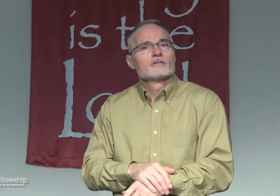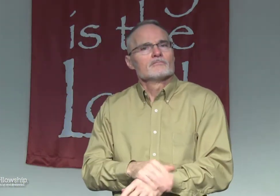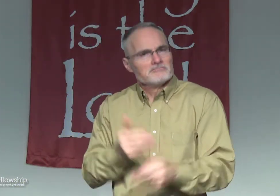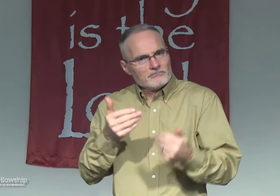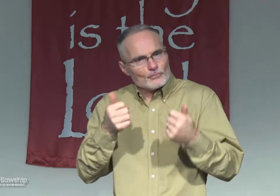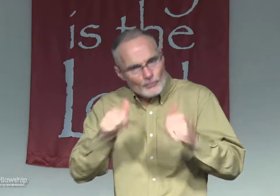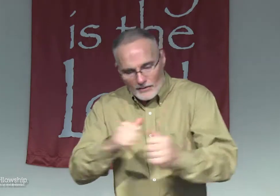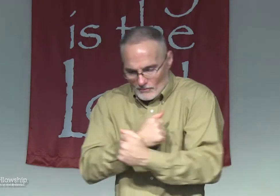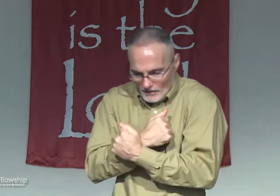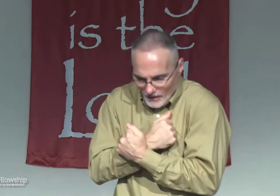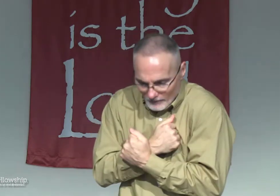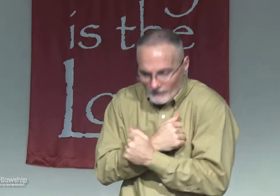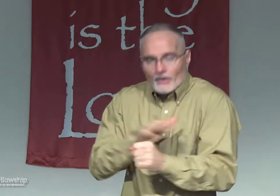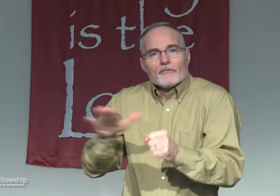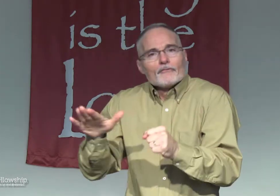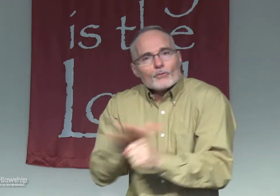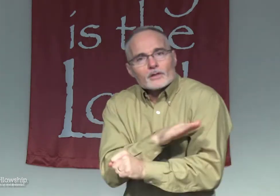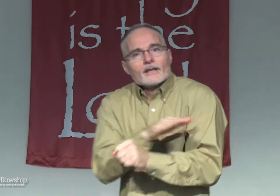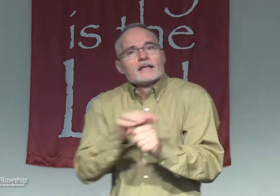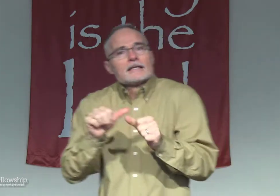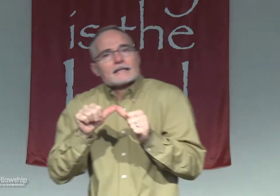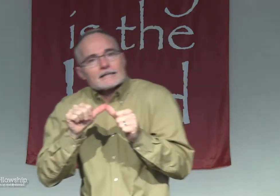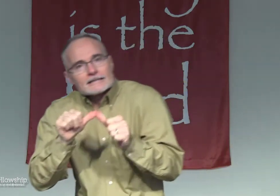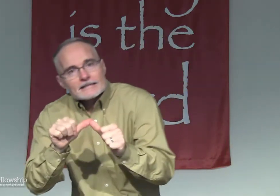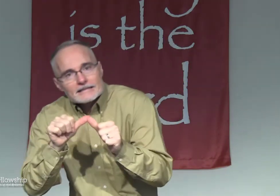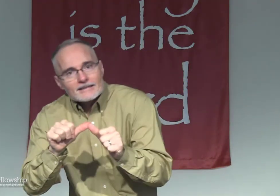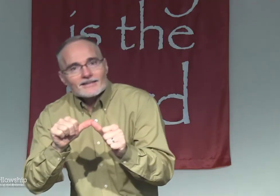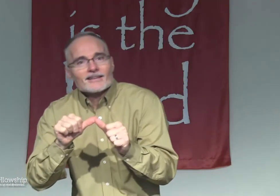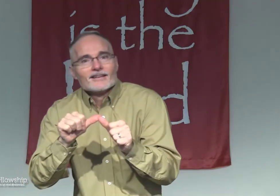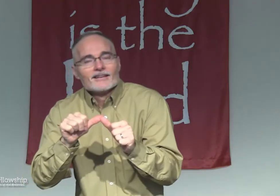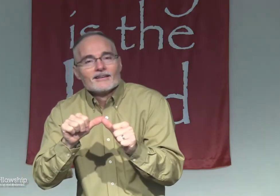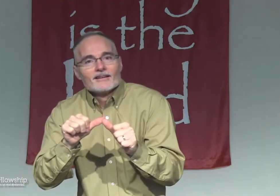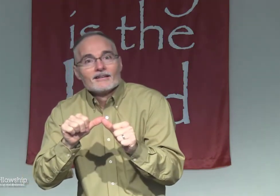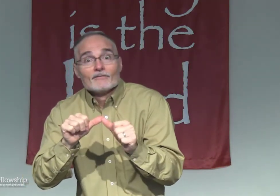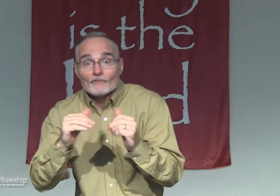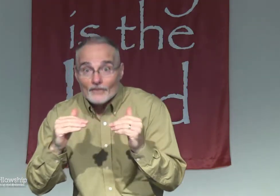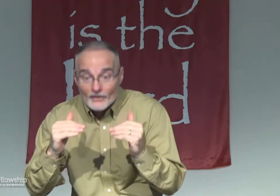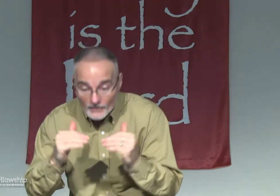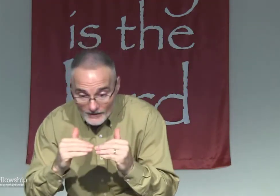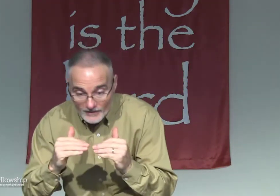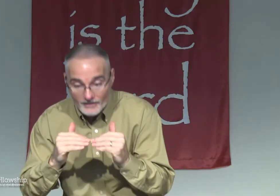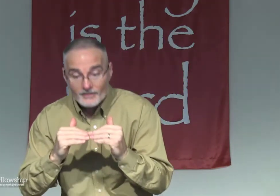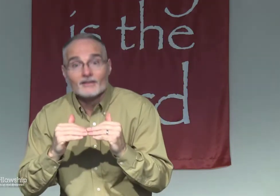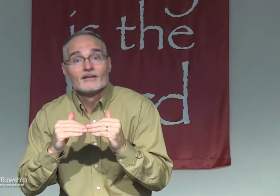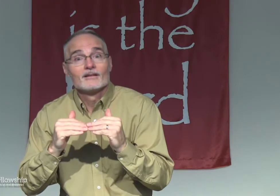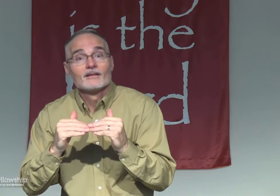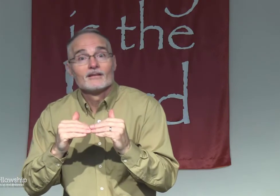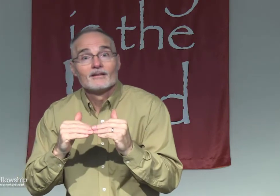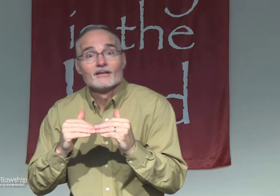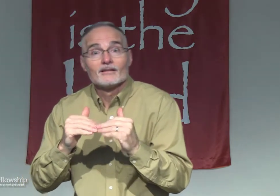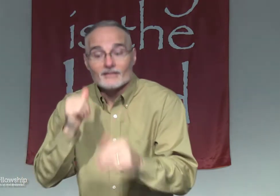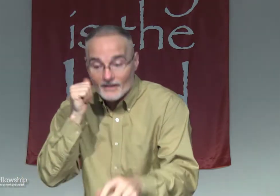try it yourself and see what happens. Try to love fully, consistently,